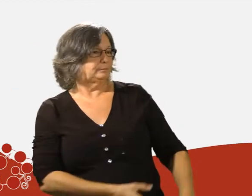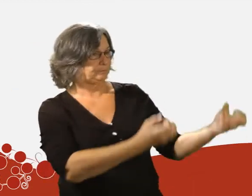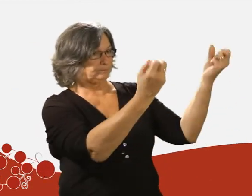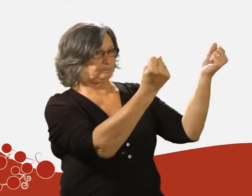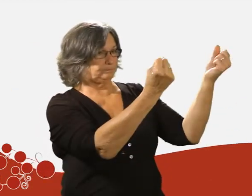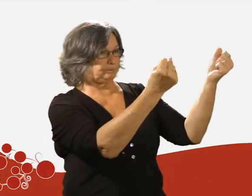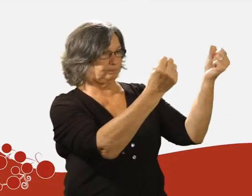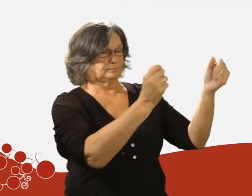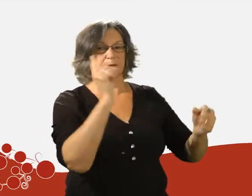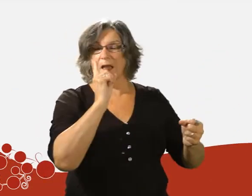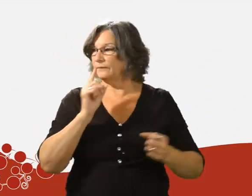signing all spoken messages